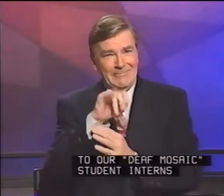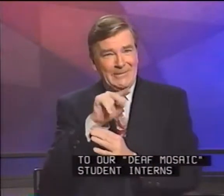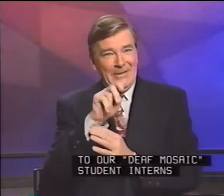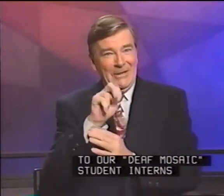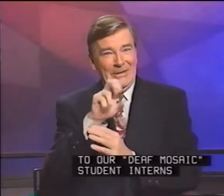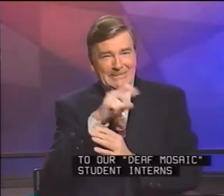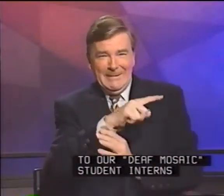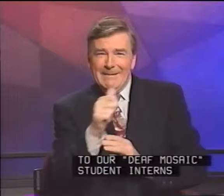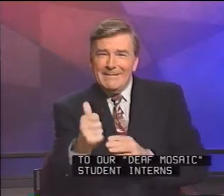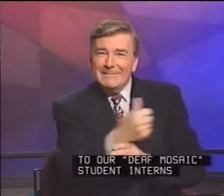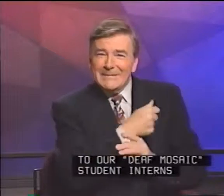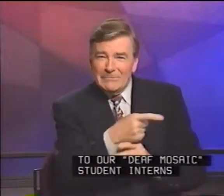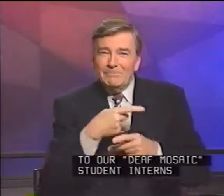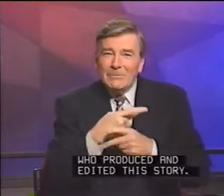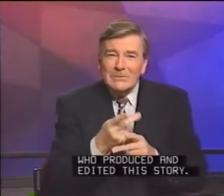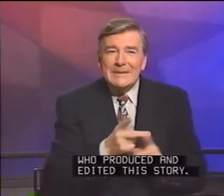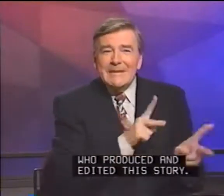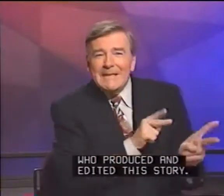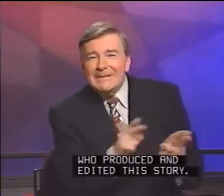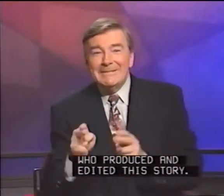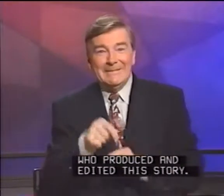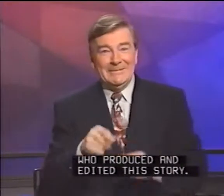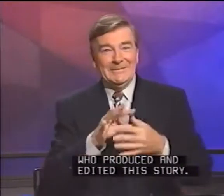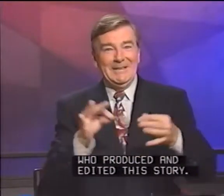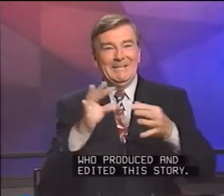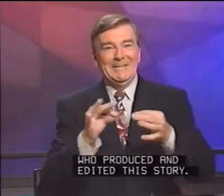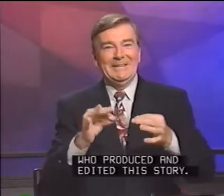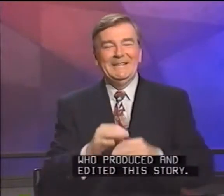Deaf Mosaic student interns who produced and edited this story.